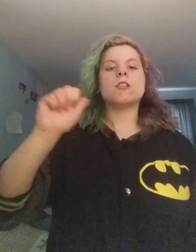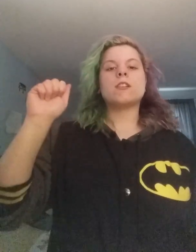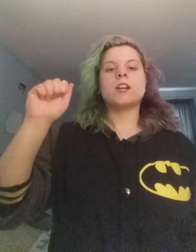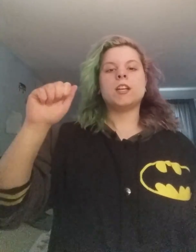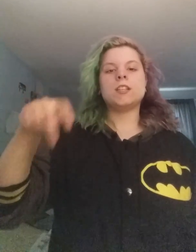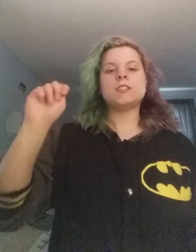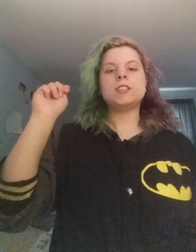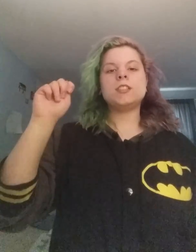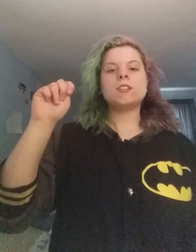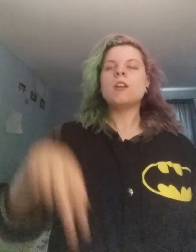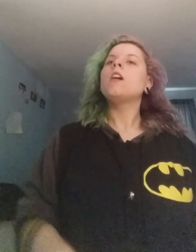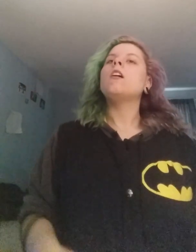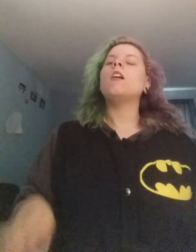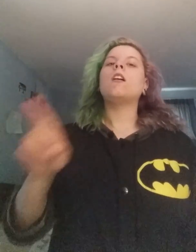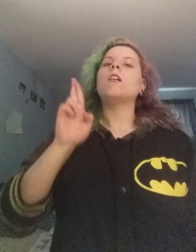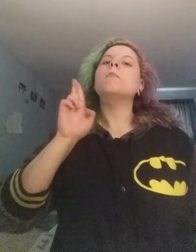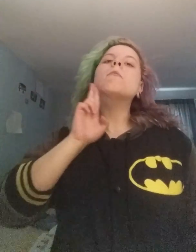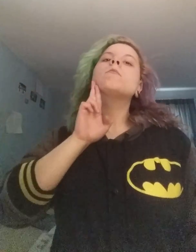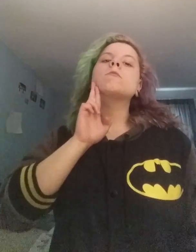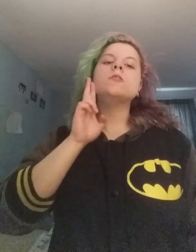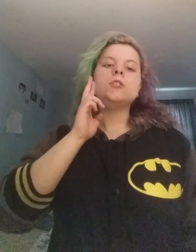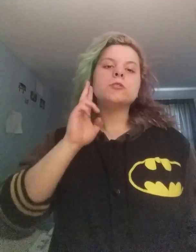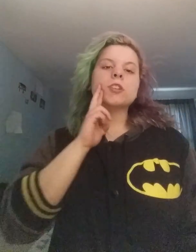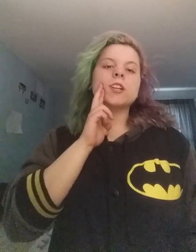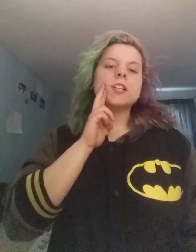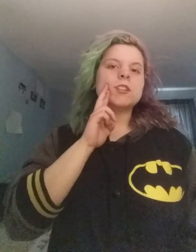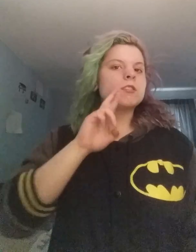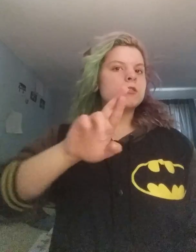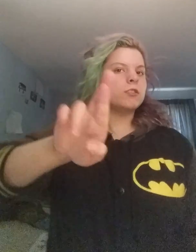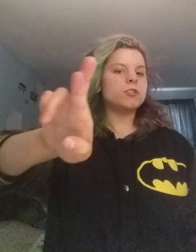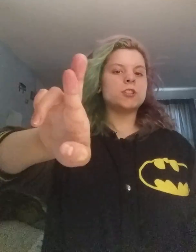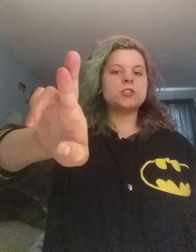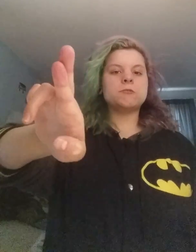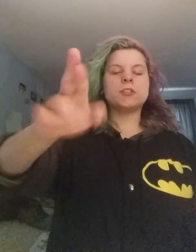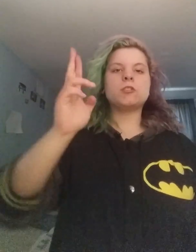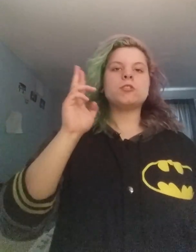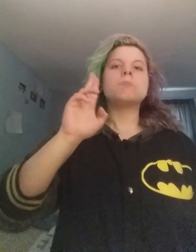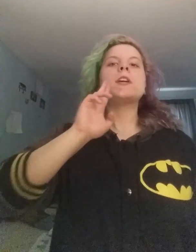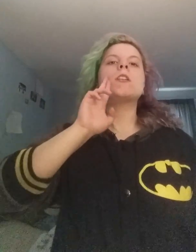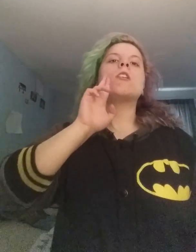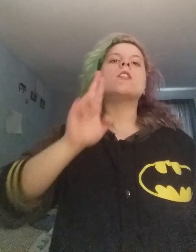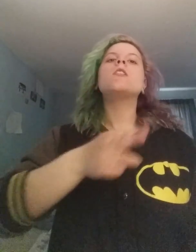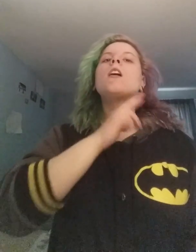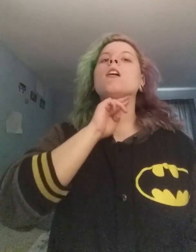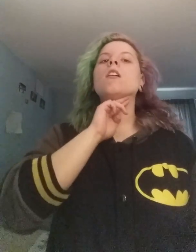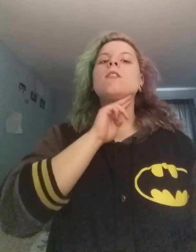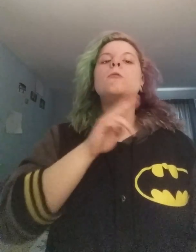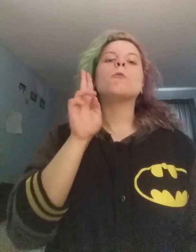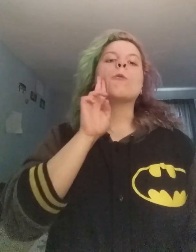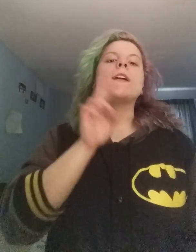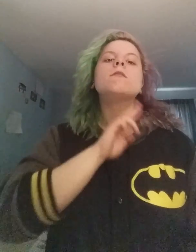r-a-t um you start here you cross your fingers make an r right